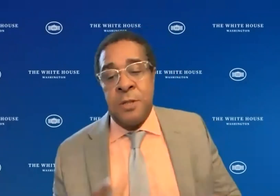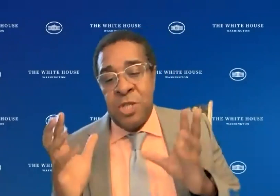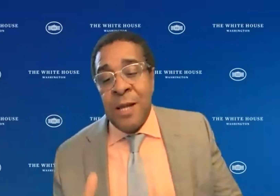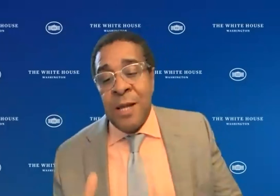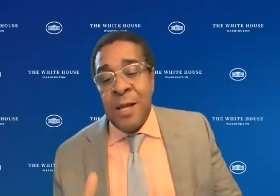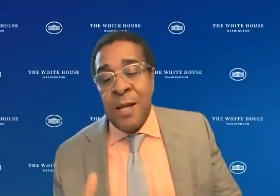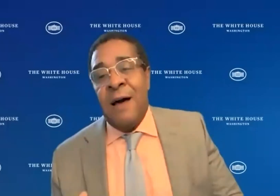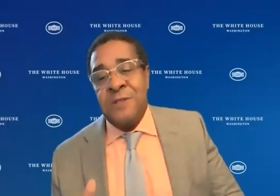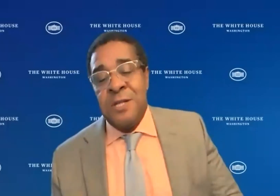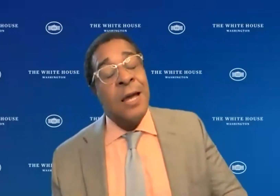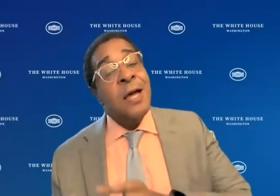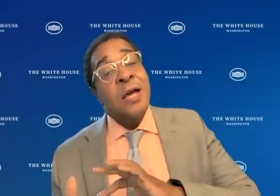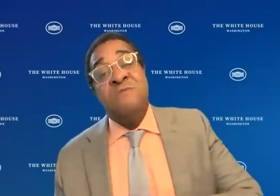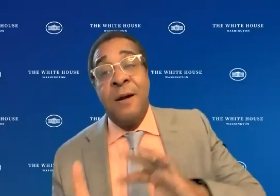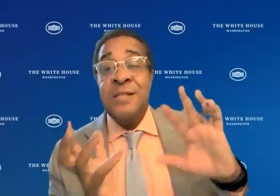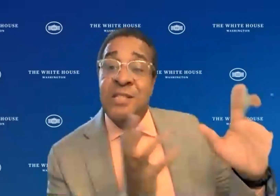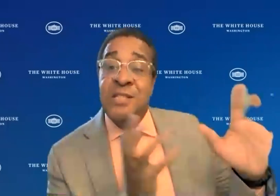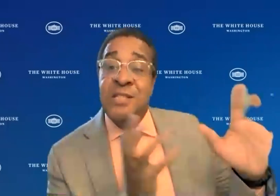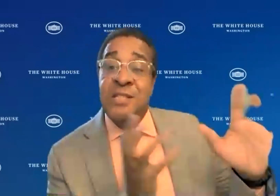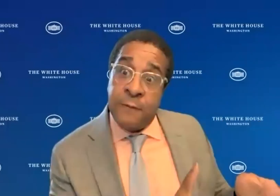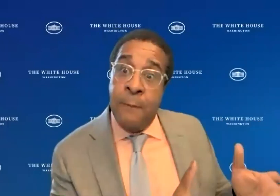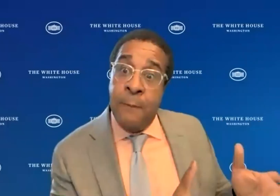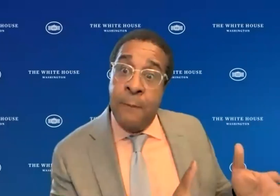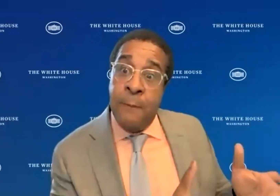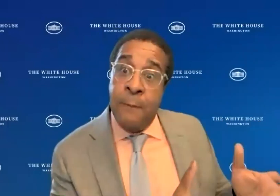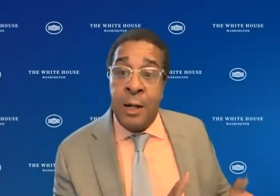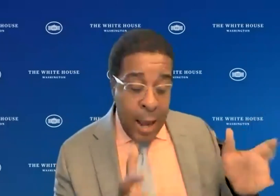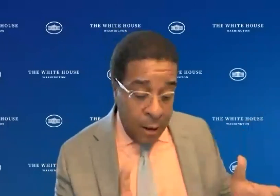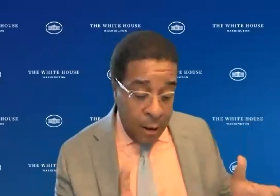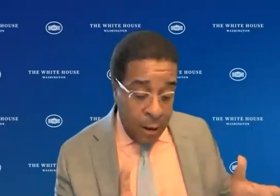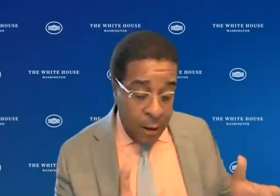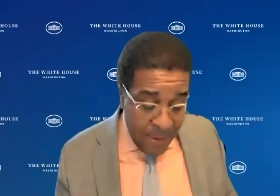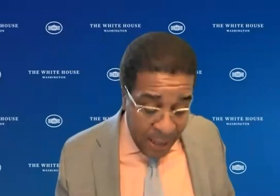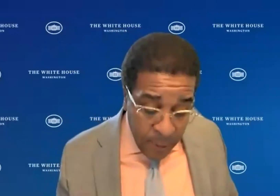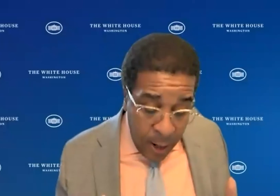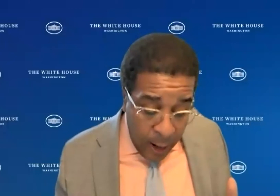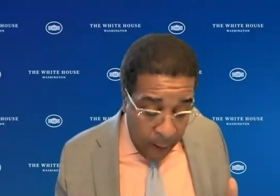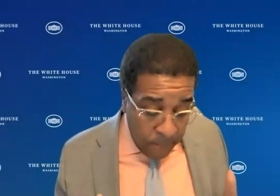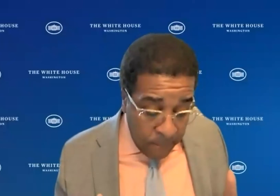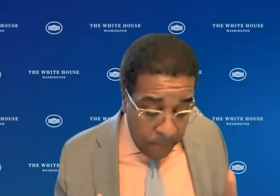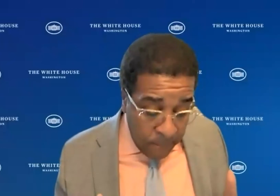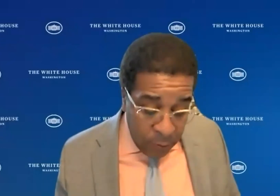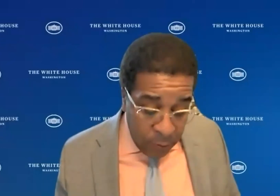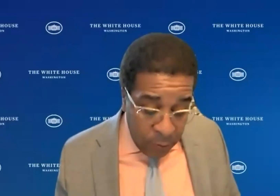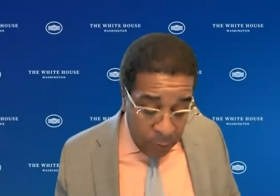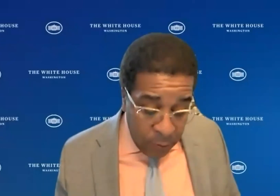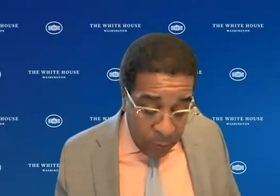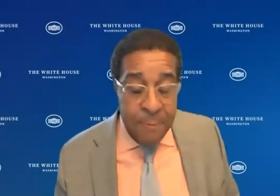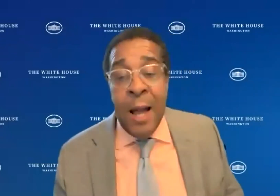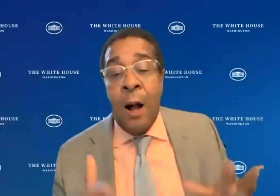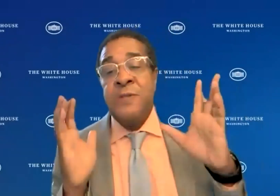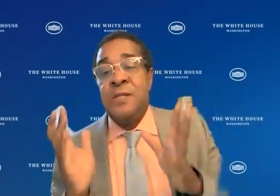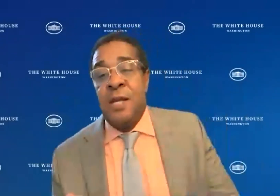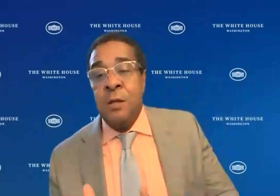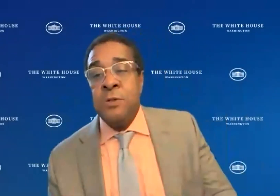so that the response that we have today is very different from how we started out in May. I would say also that